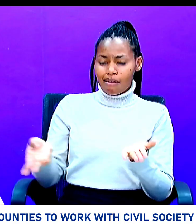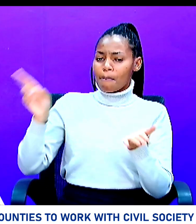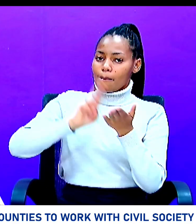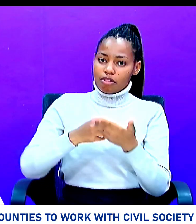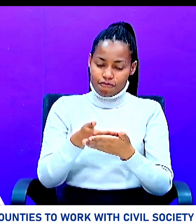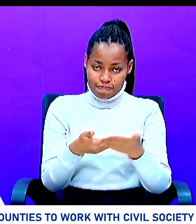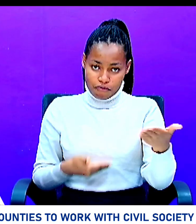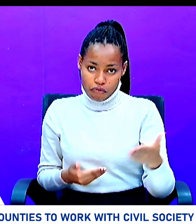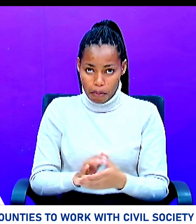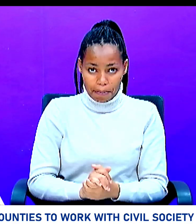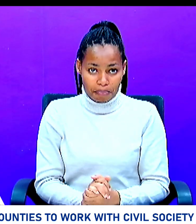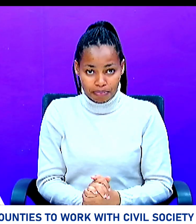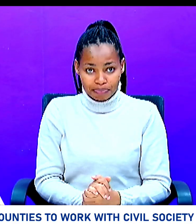harder to achieve meaningful reforms.